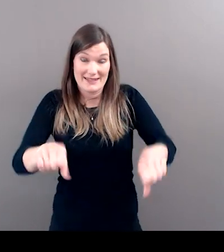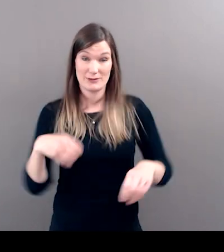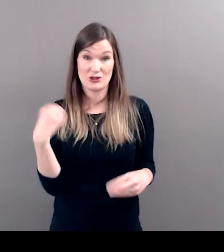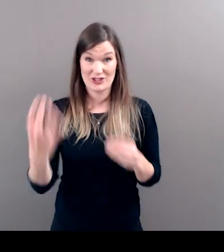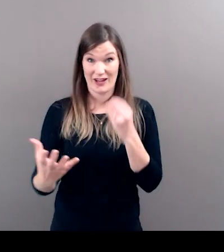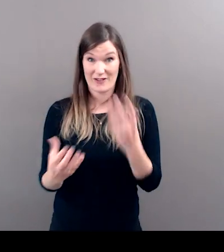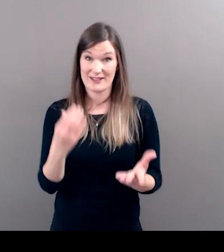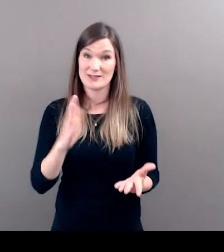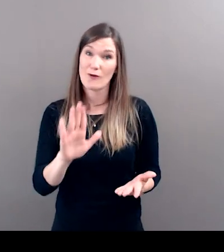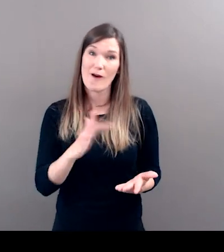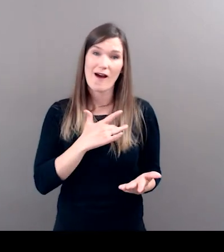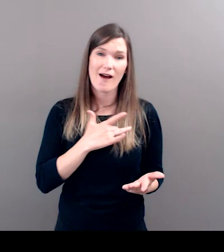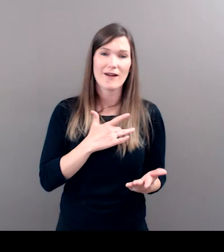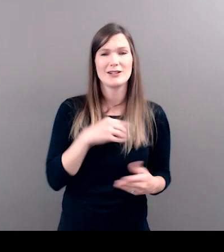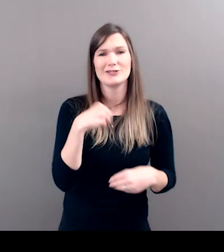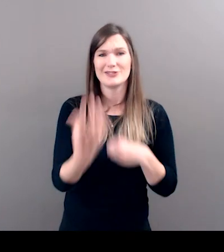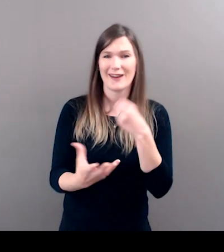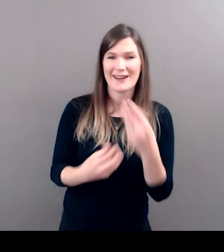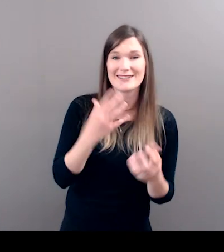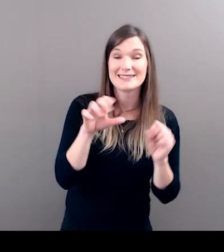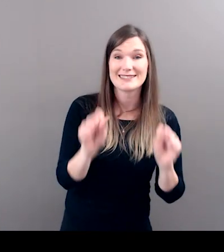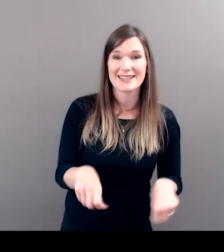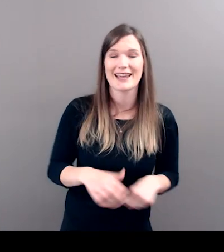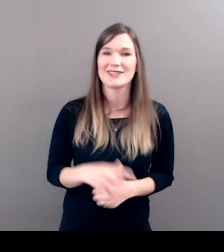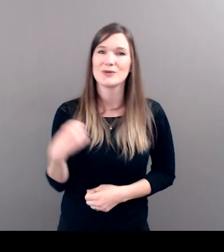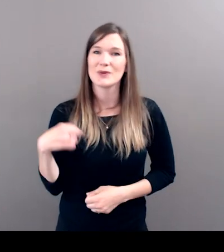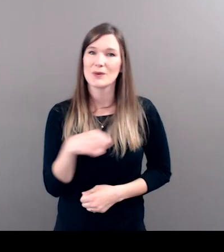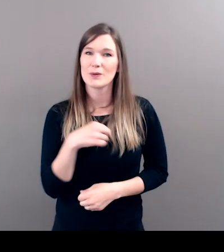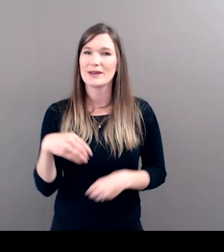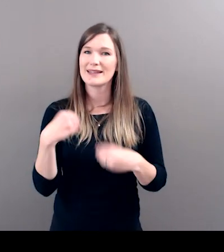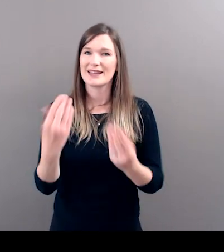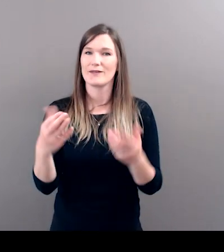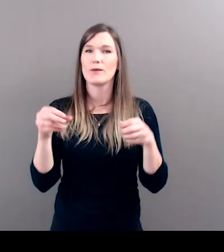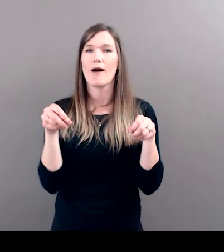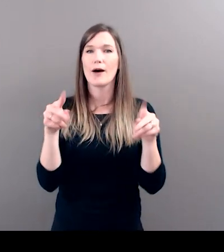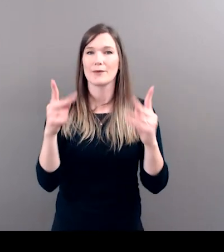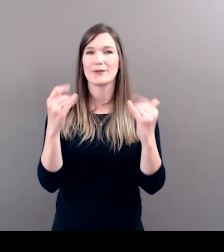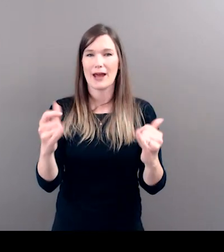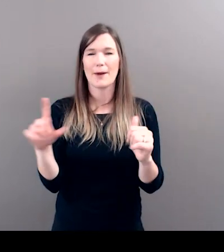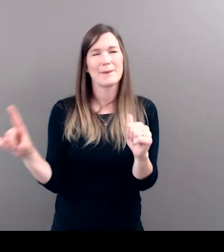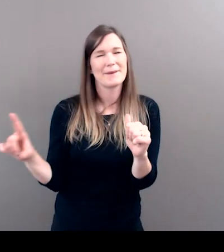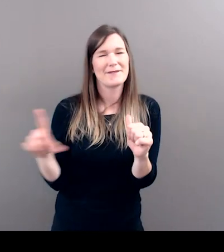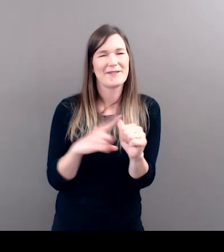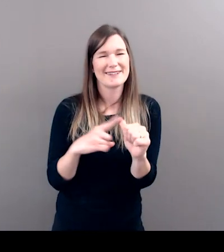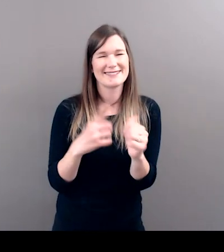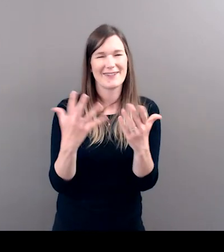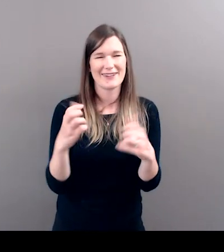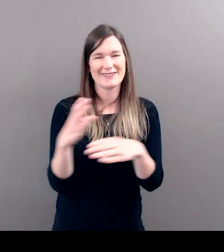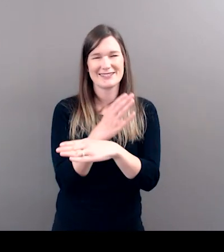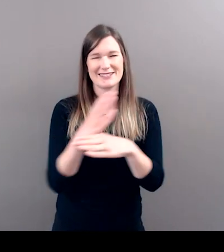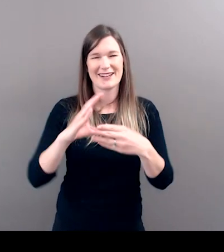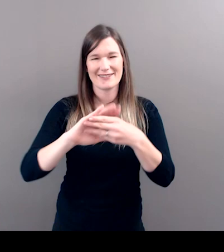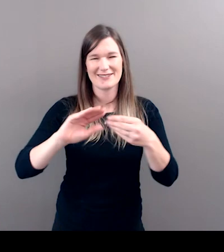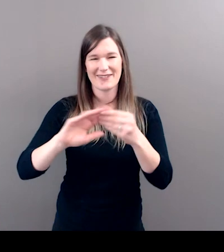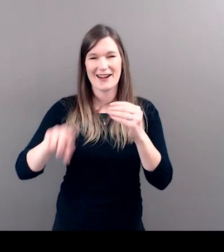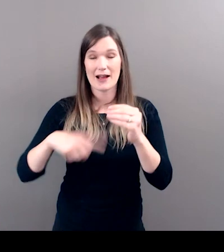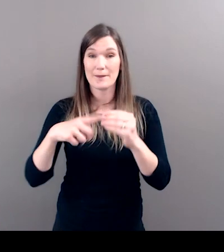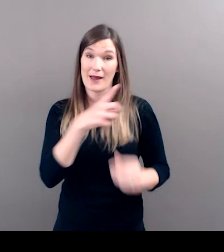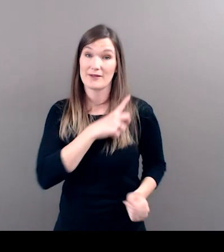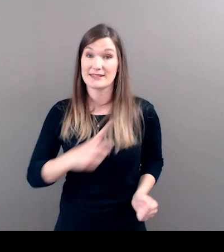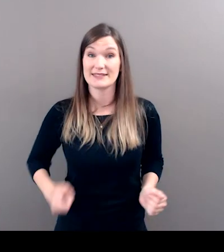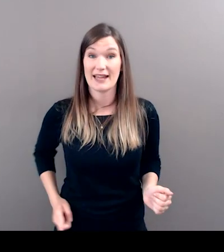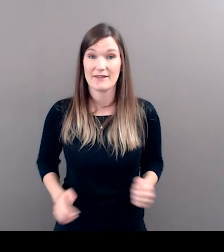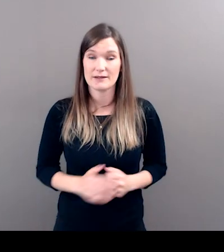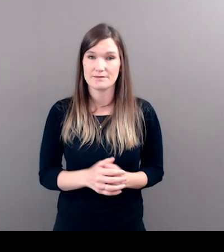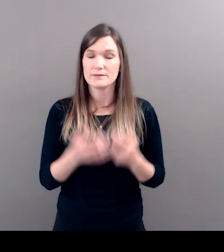heart to be generous. And we want to give you that opportunity right now. But I want to share a short story with you about David. David grew